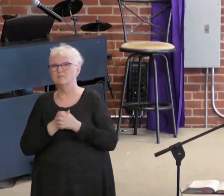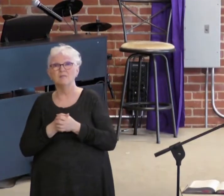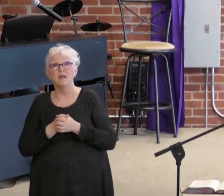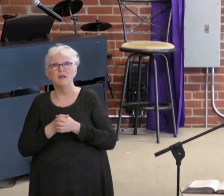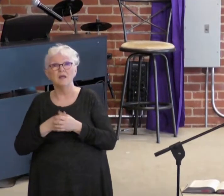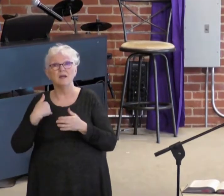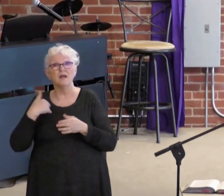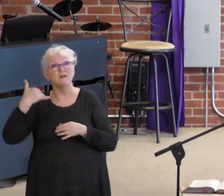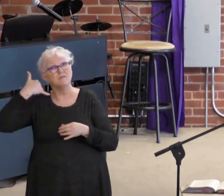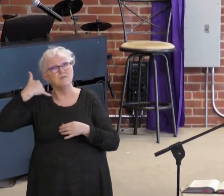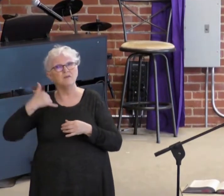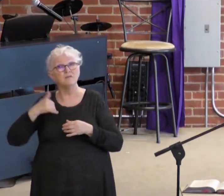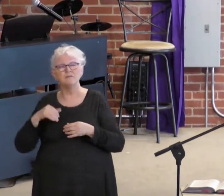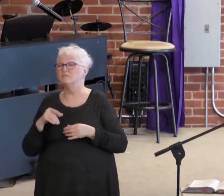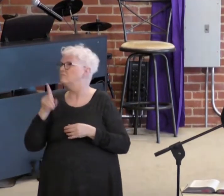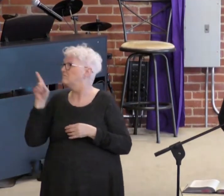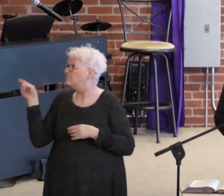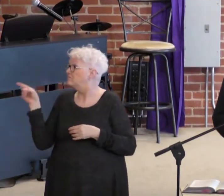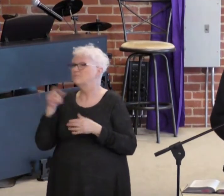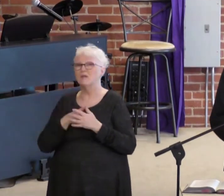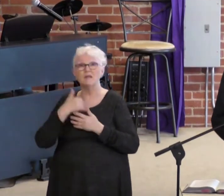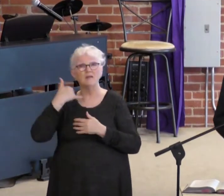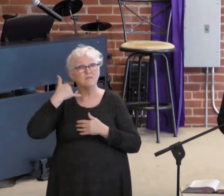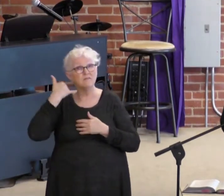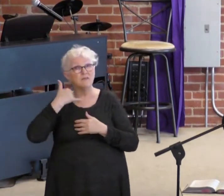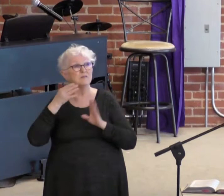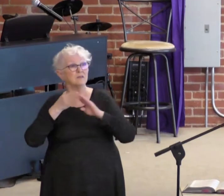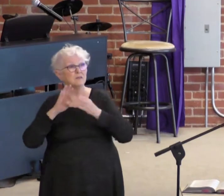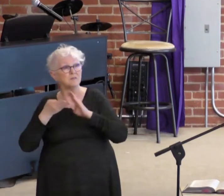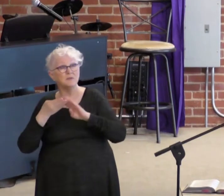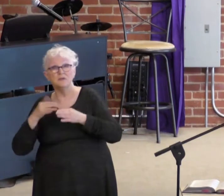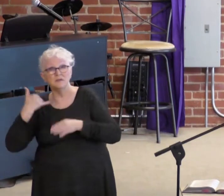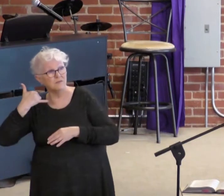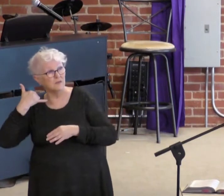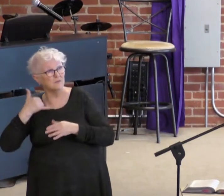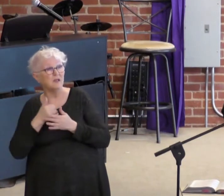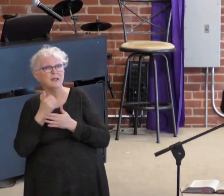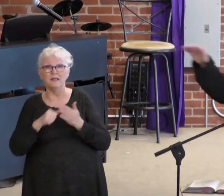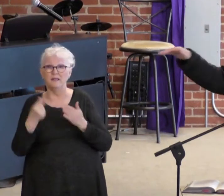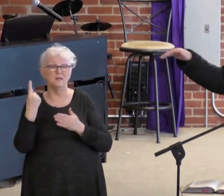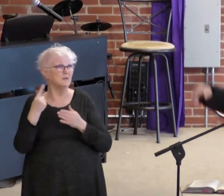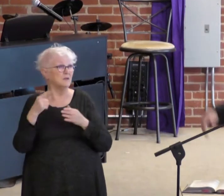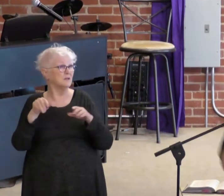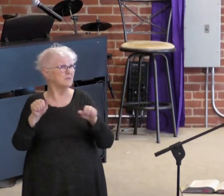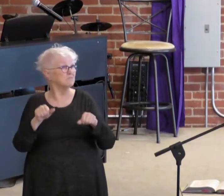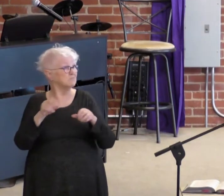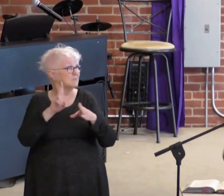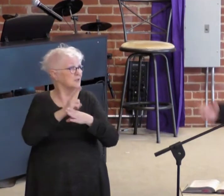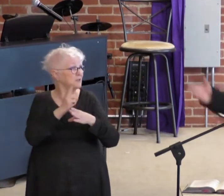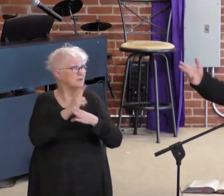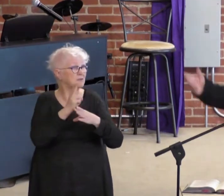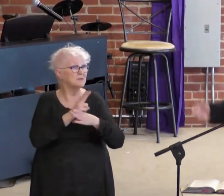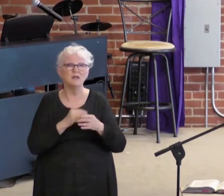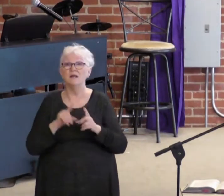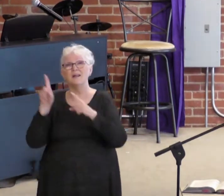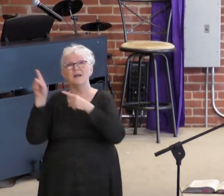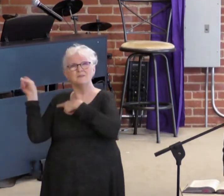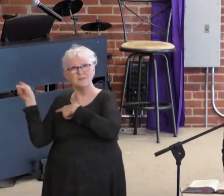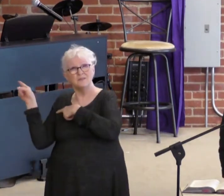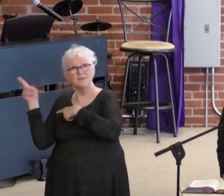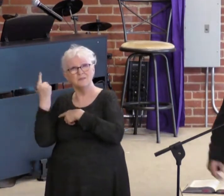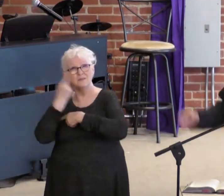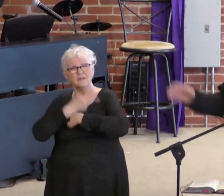phone right over here, and it was a community phone that anybody could use. And I was over there one day doing something,